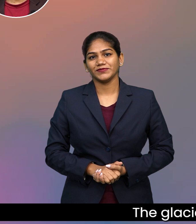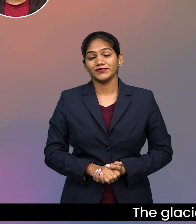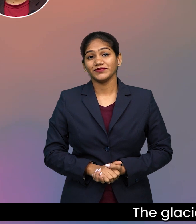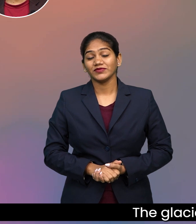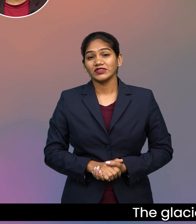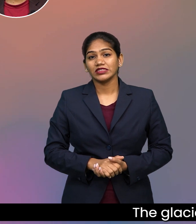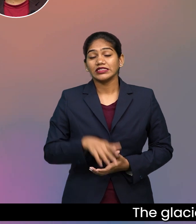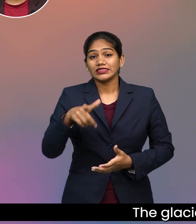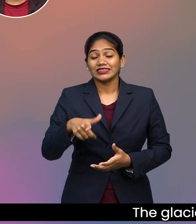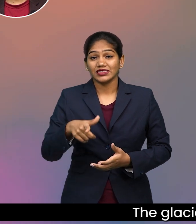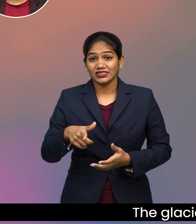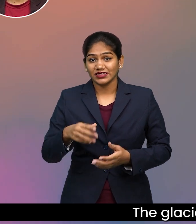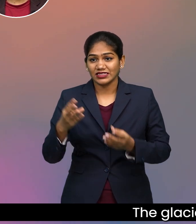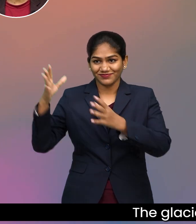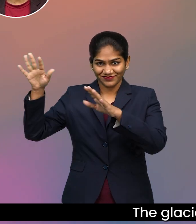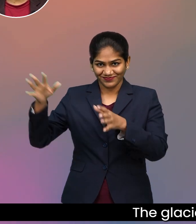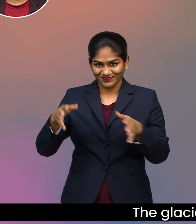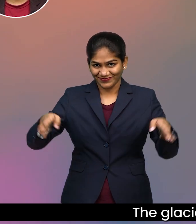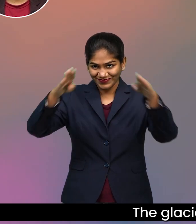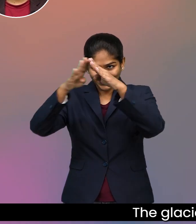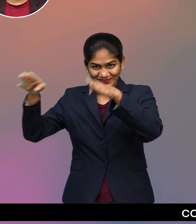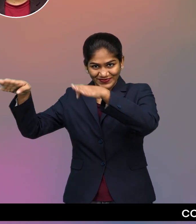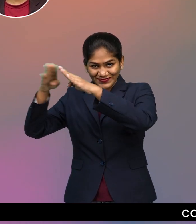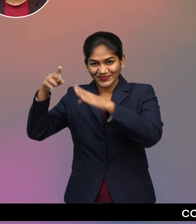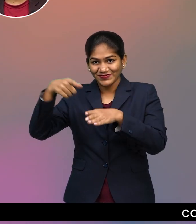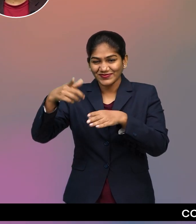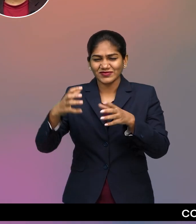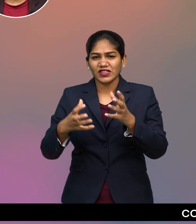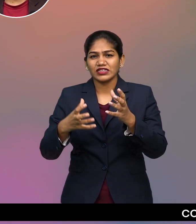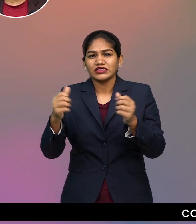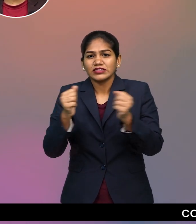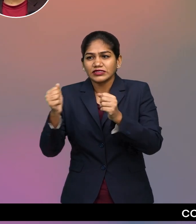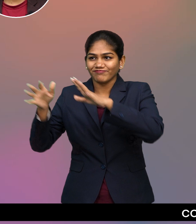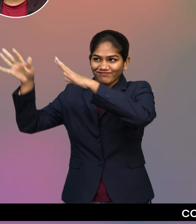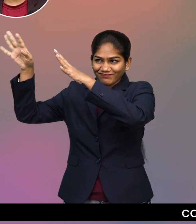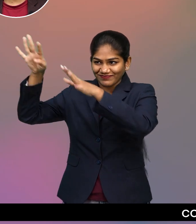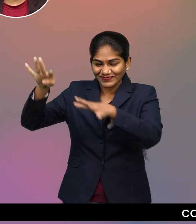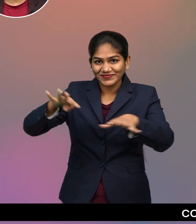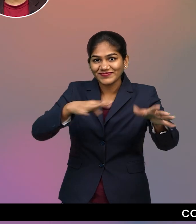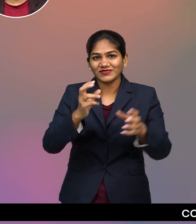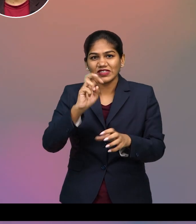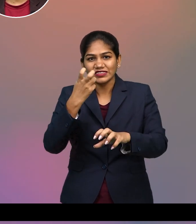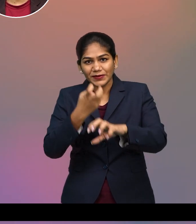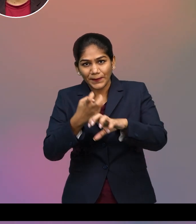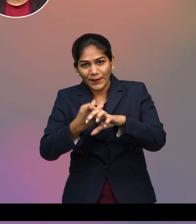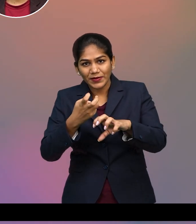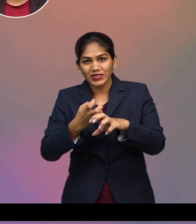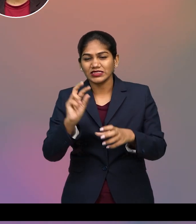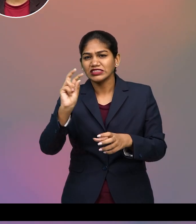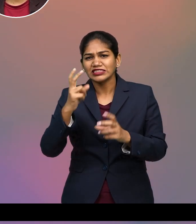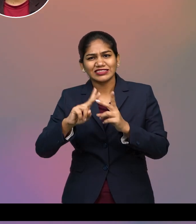The glacier brings small pebbles, cobbles, sand, etc. with